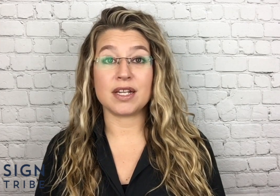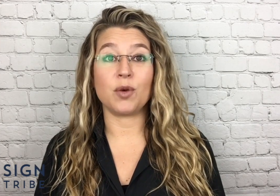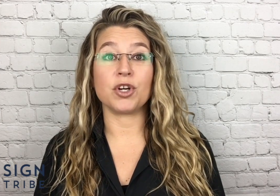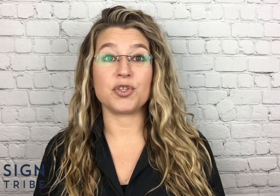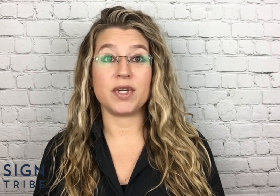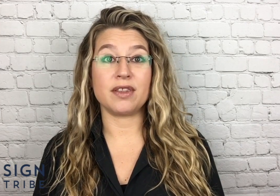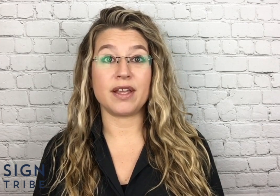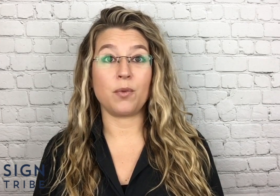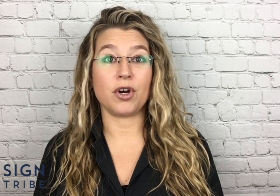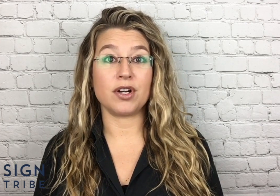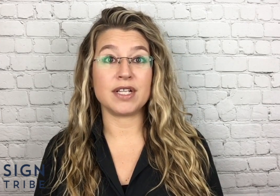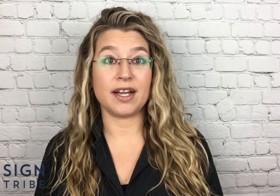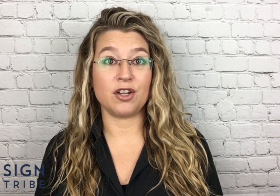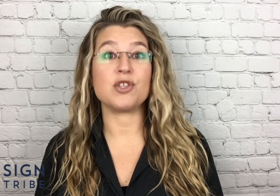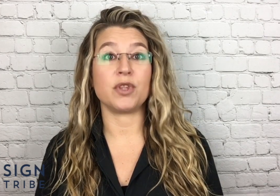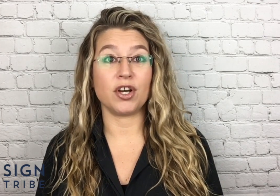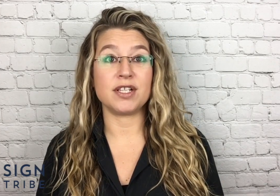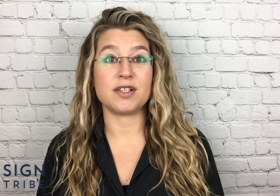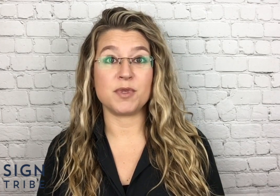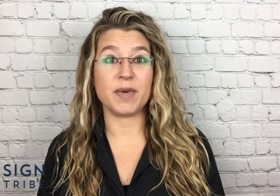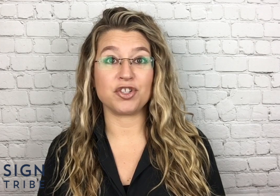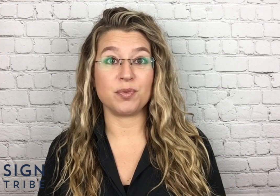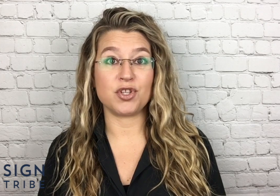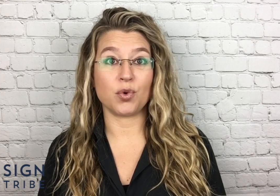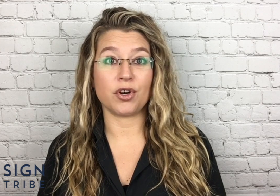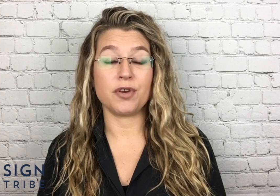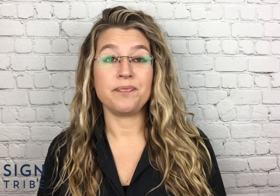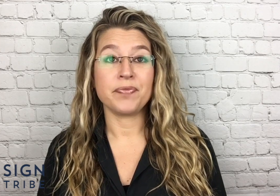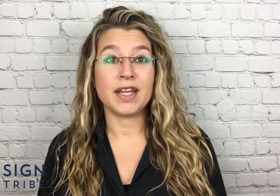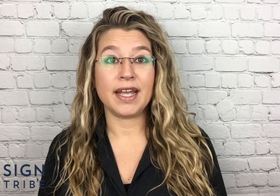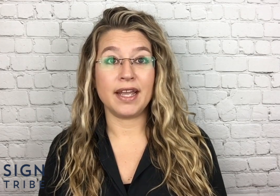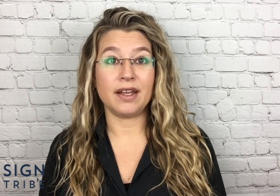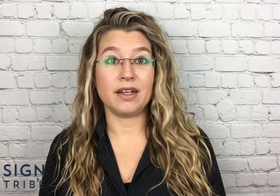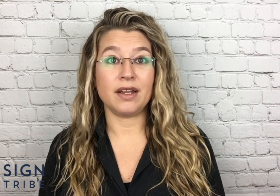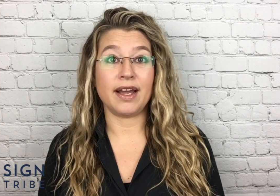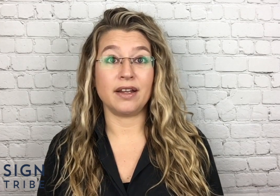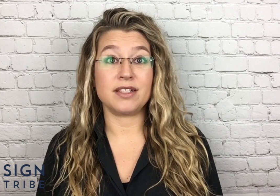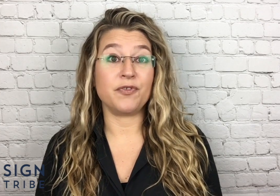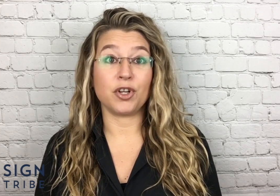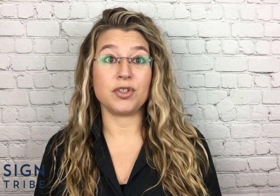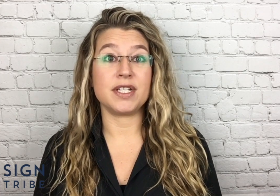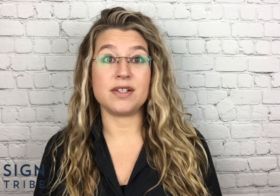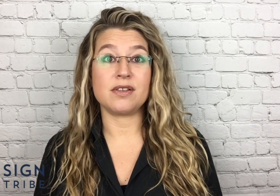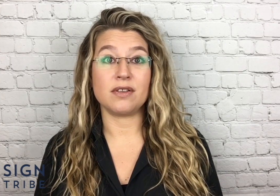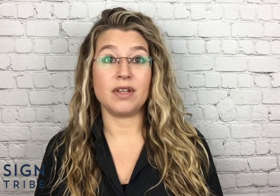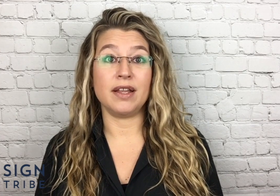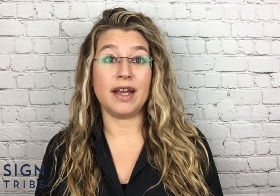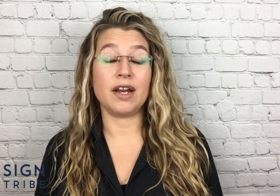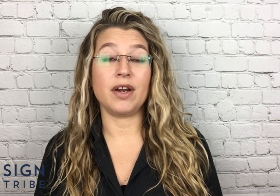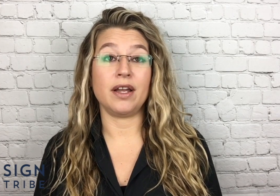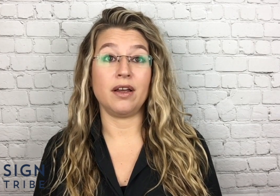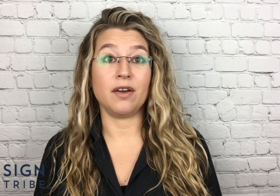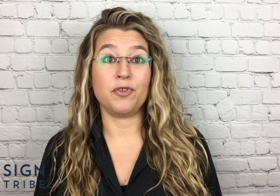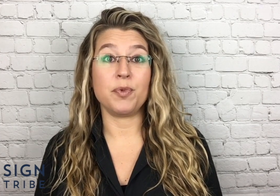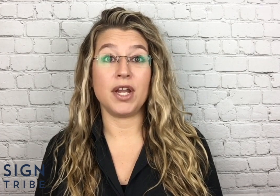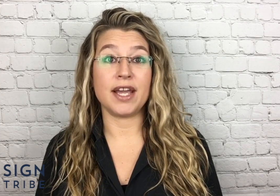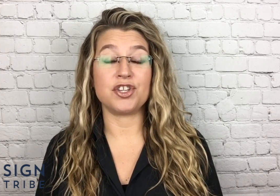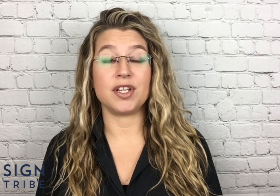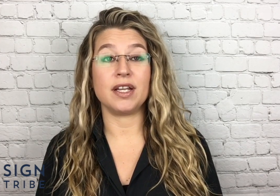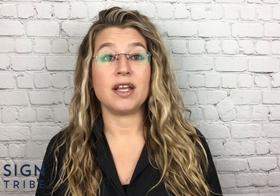worked with were diagnosed with autism spectrum disorder and had difficulties in that area of communication.